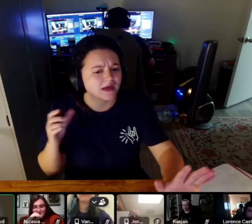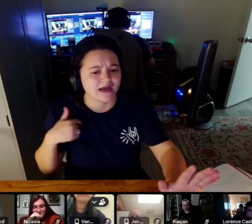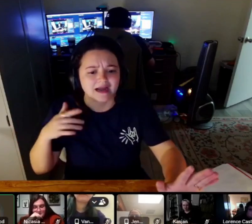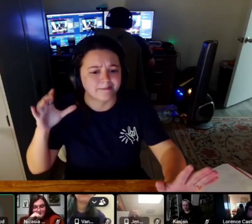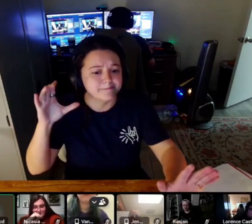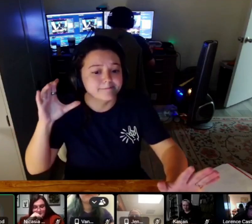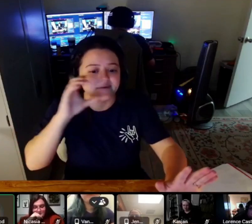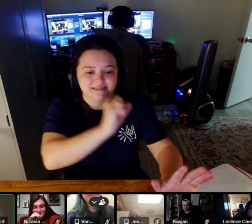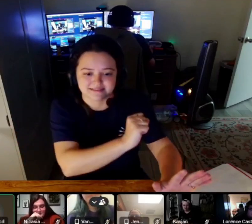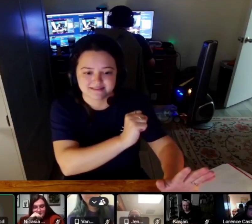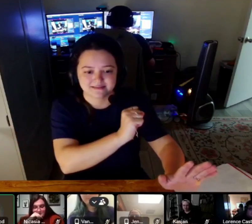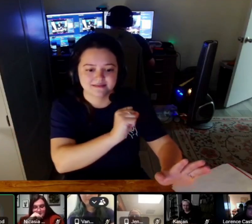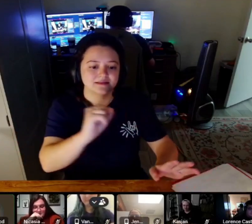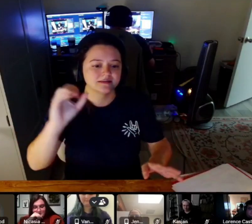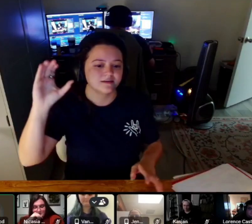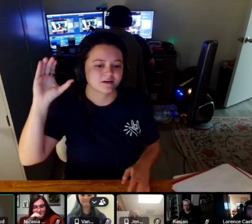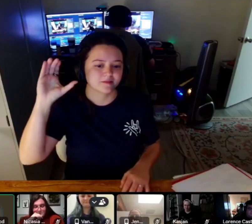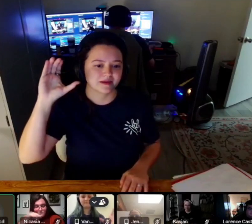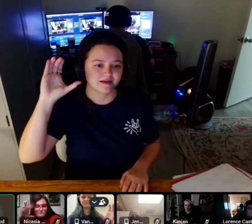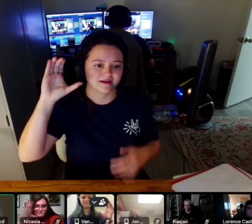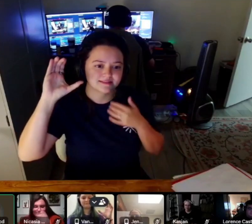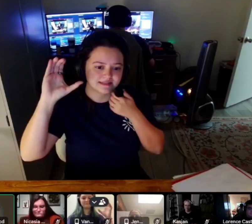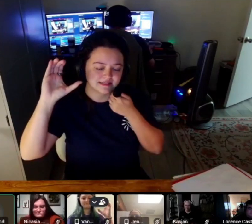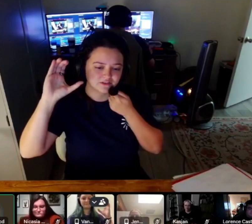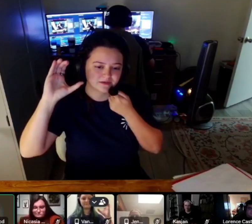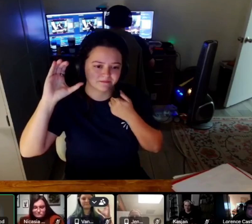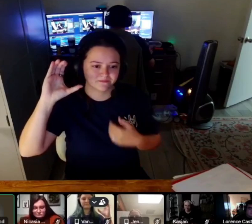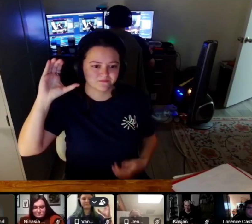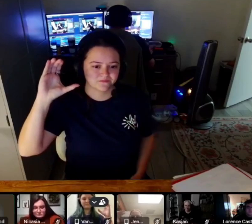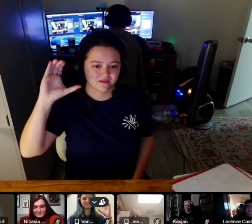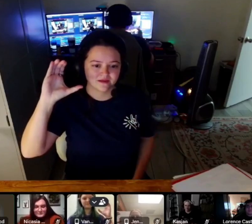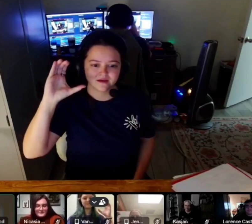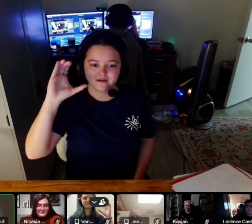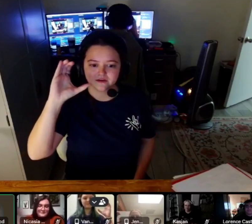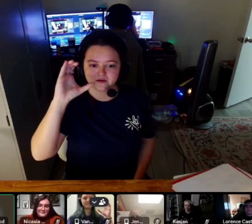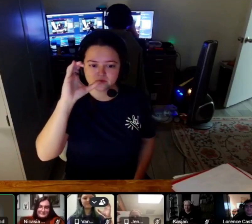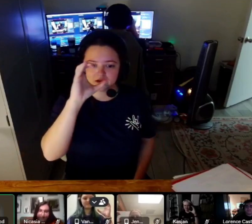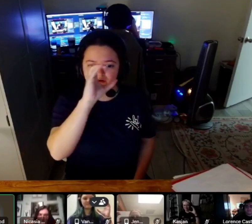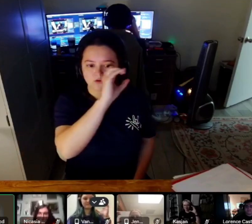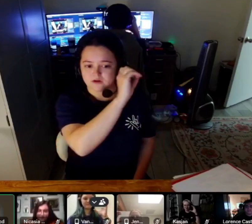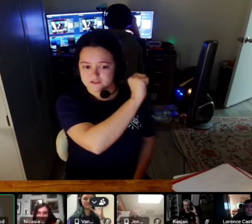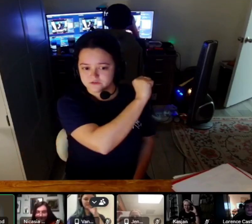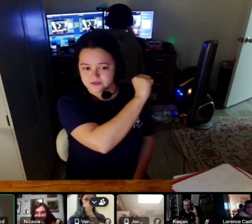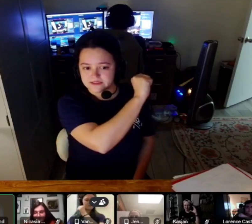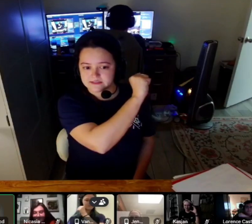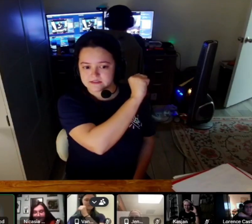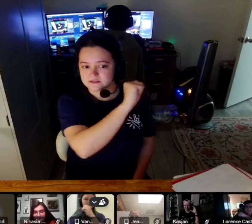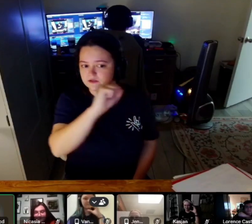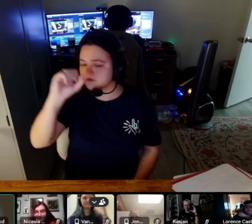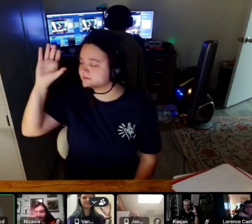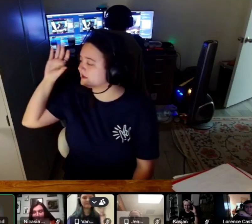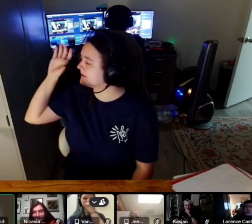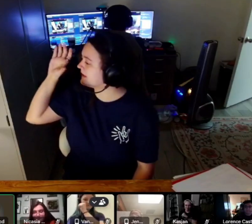I missed. You're going to make a C hand shape, and you're going to bring it across your face, slowly becoming an